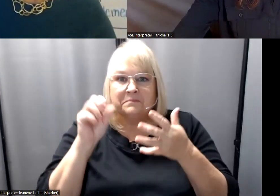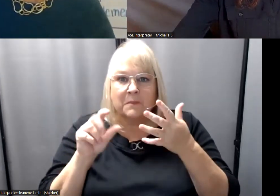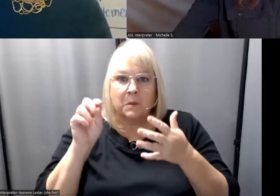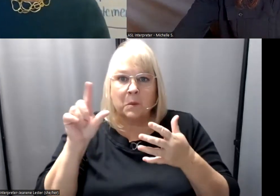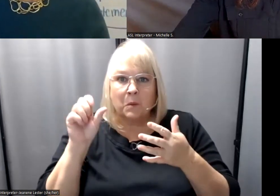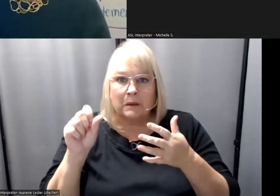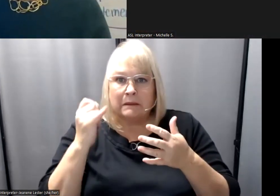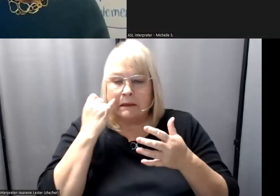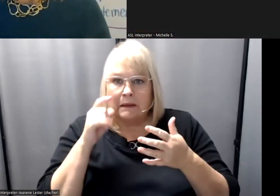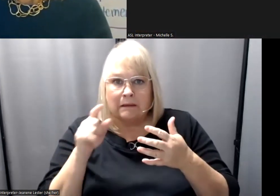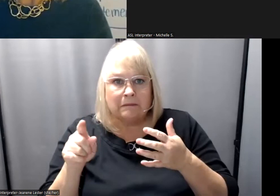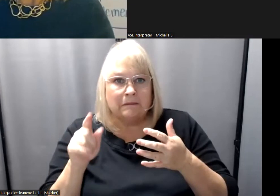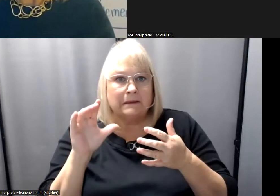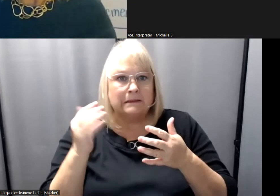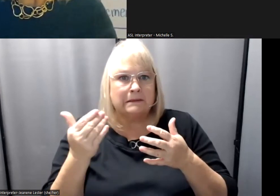training around this. It's